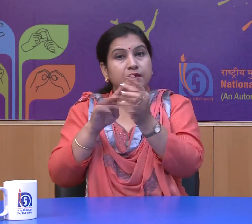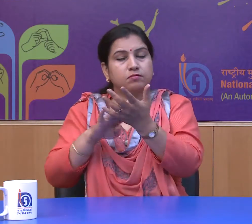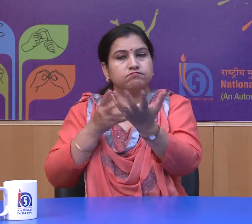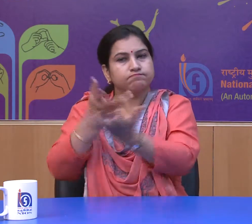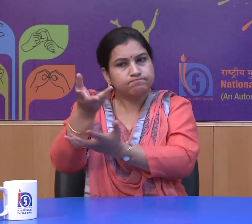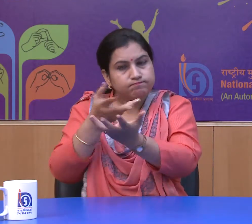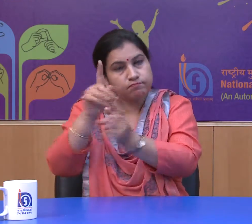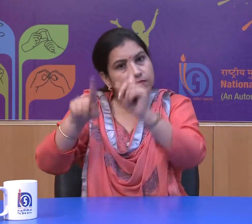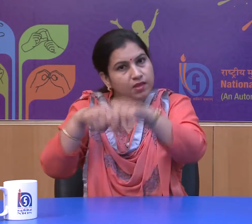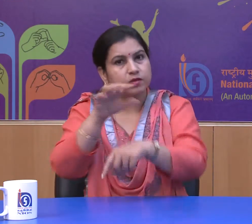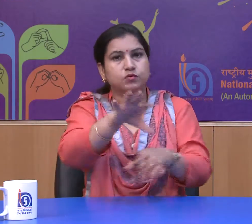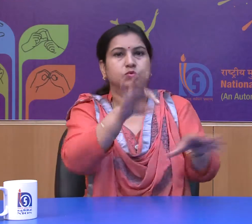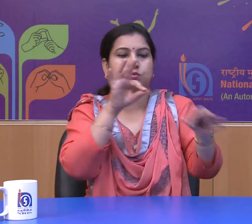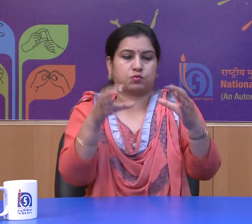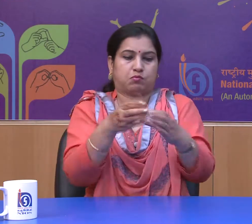Prime Minister.